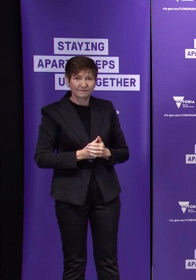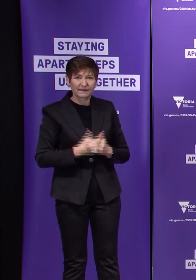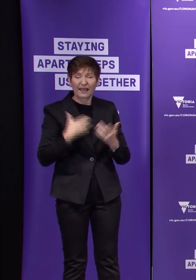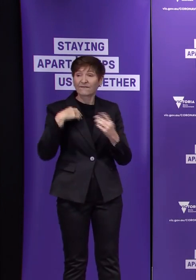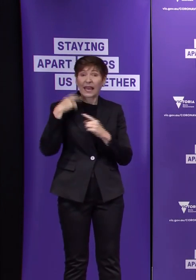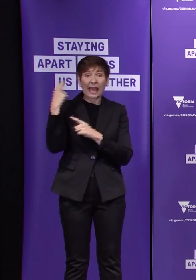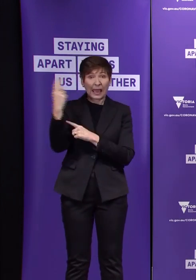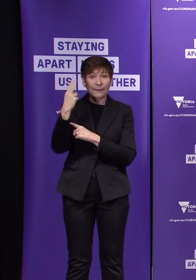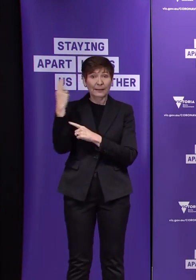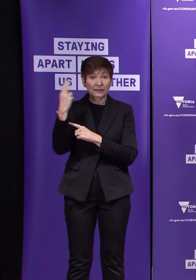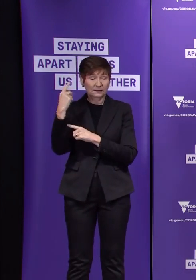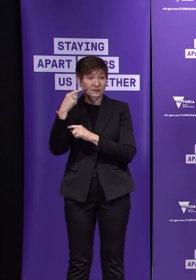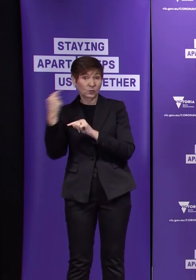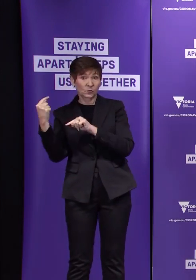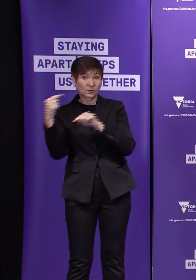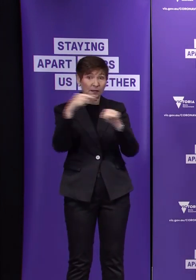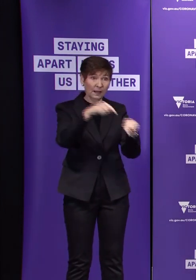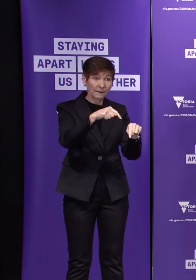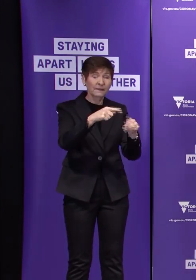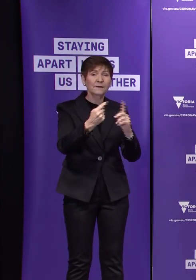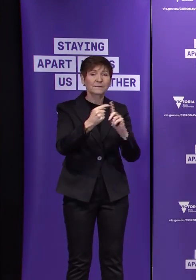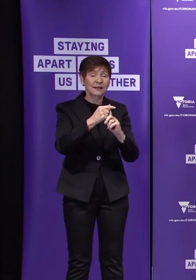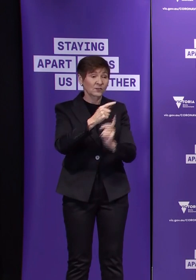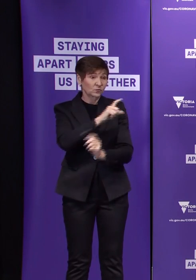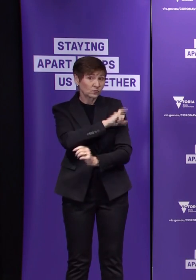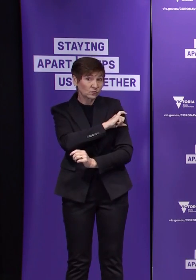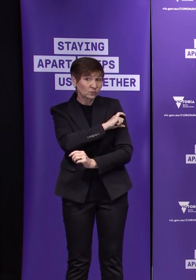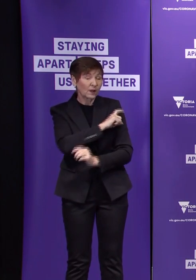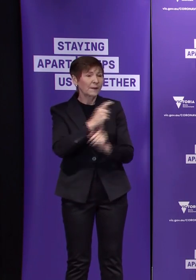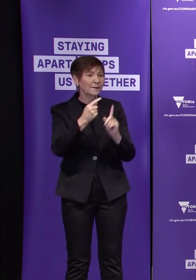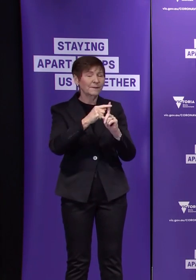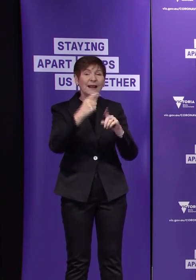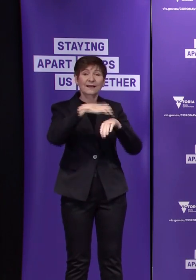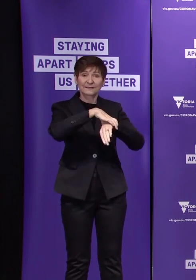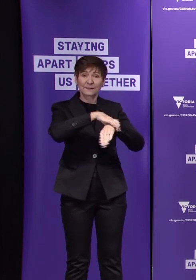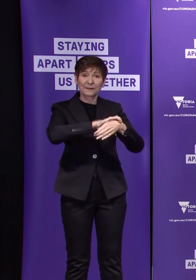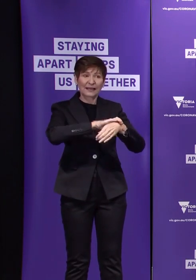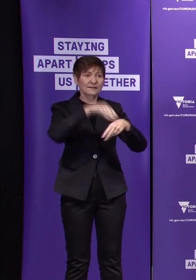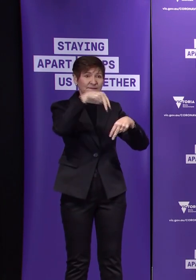officers, security and indeed members of Victoria Police are, I'm told, on site.